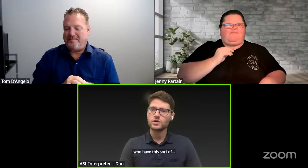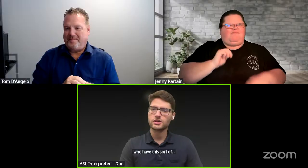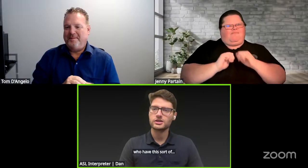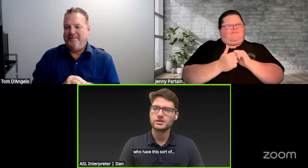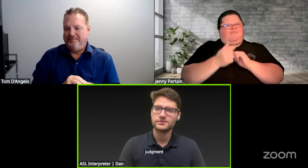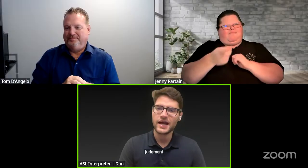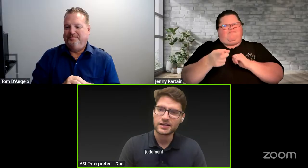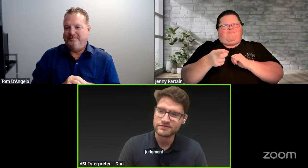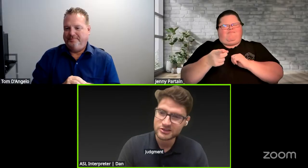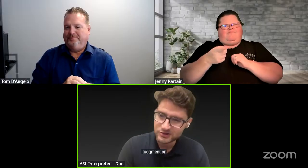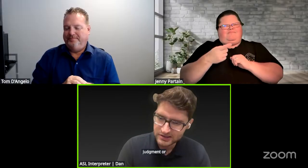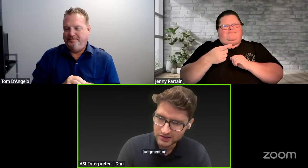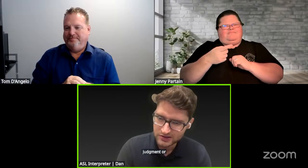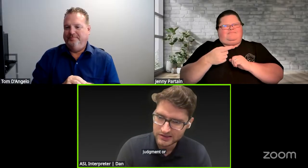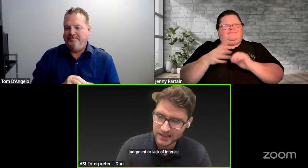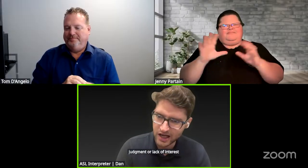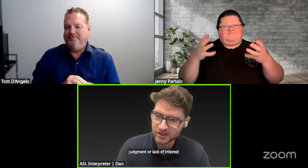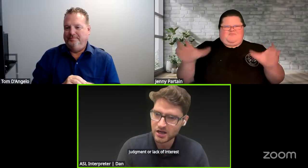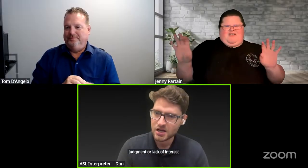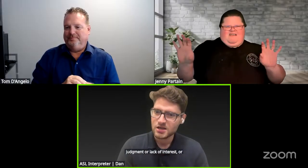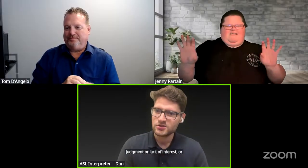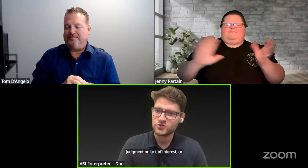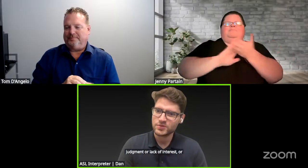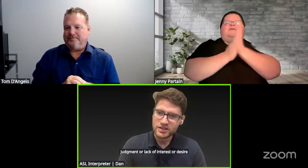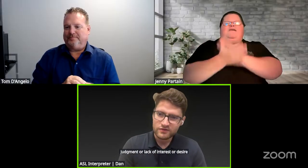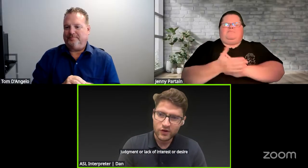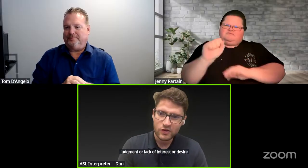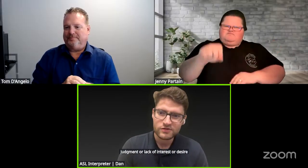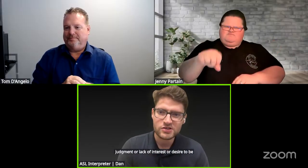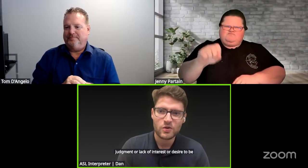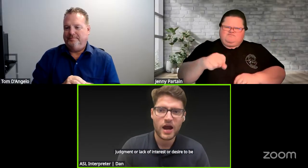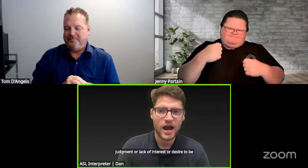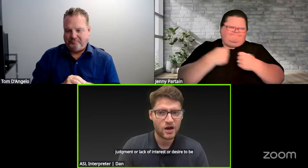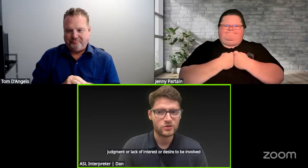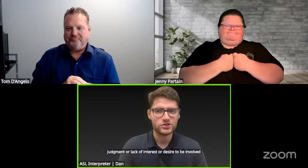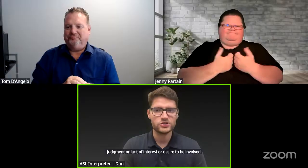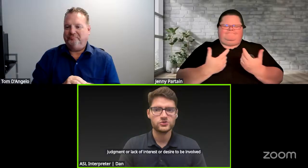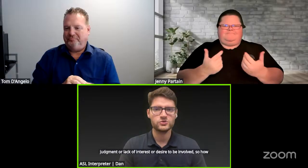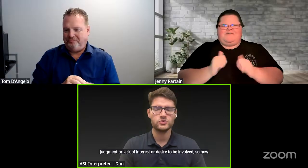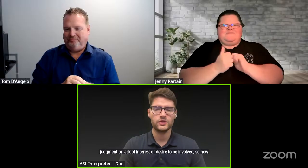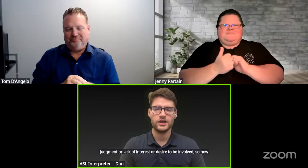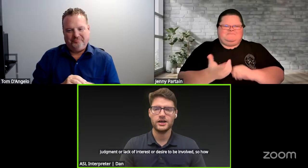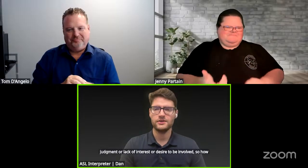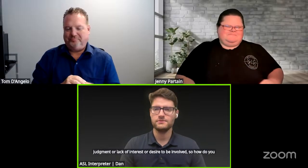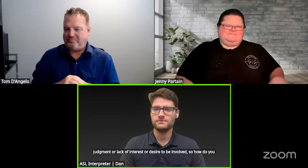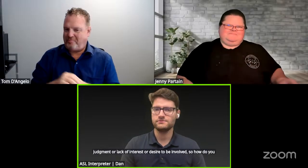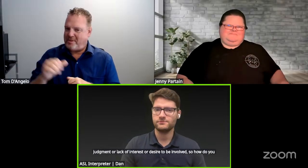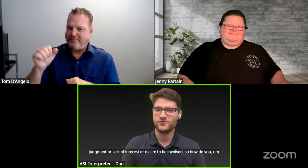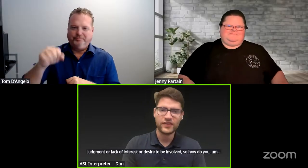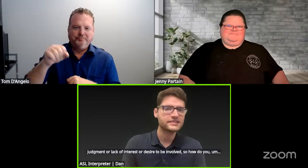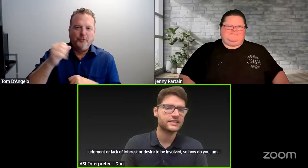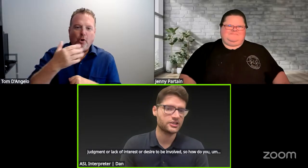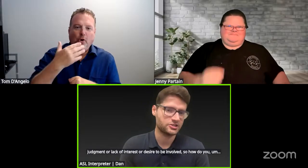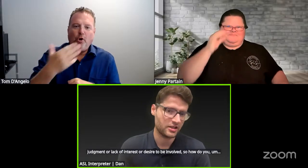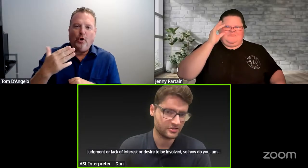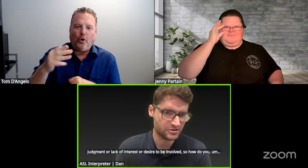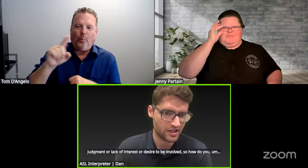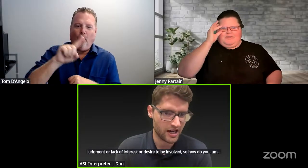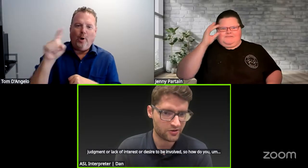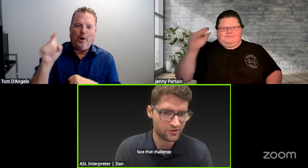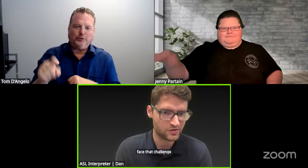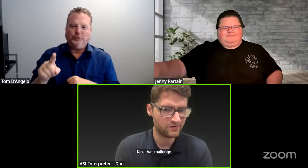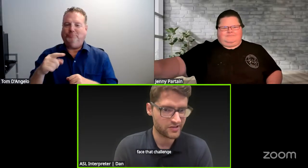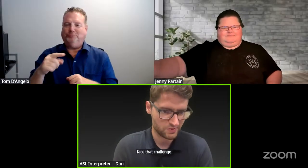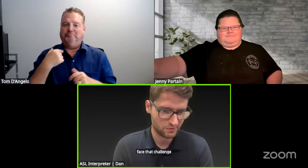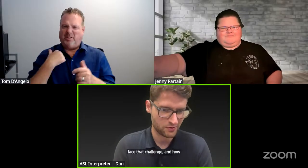judgment or lack of interest or desire to be involved. So, how do you face that challenge